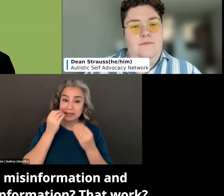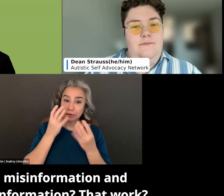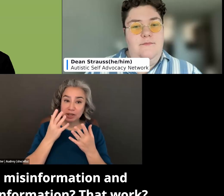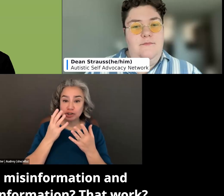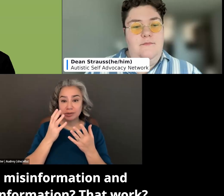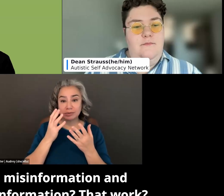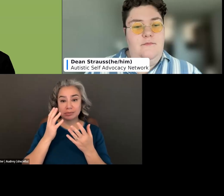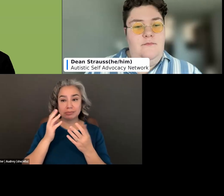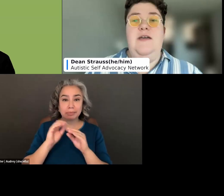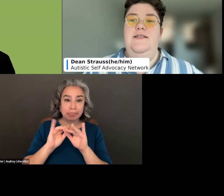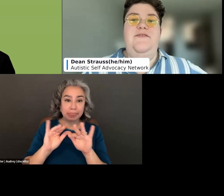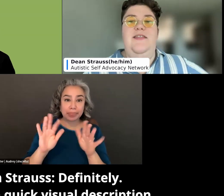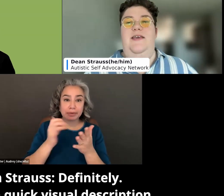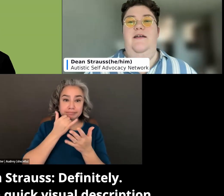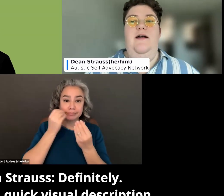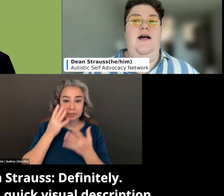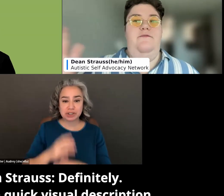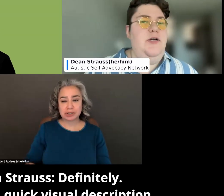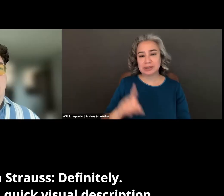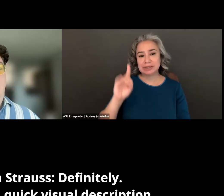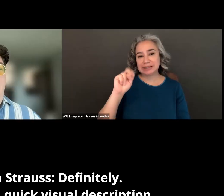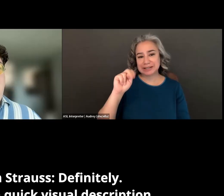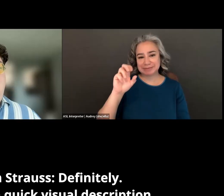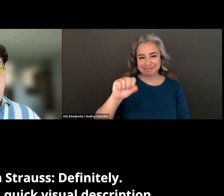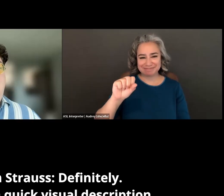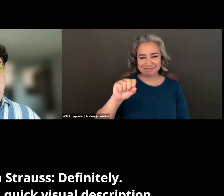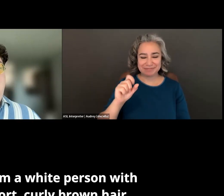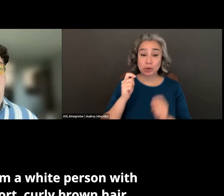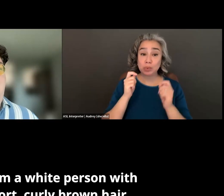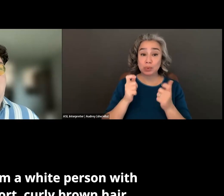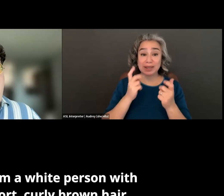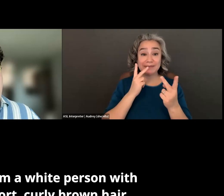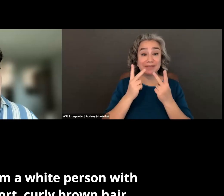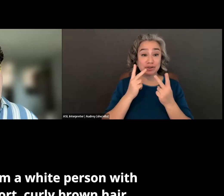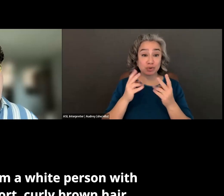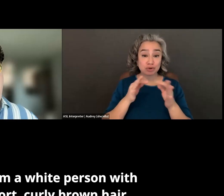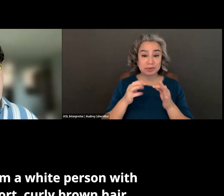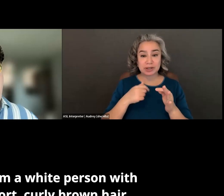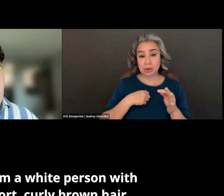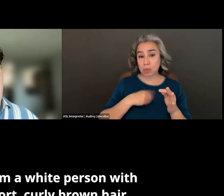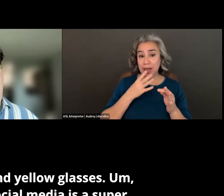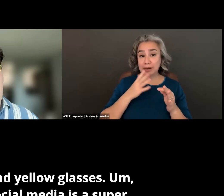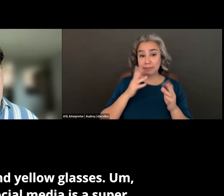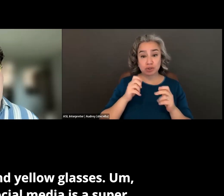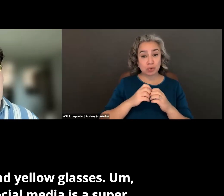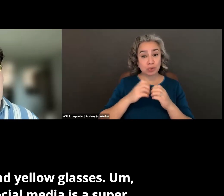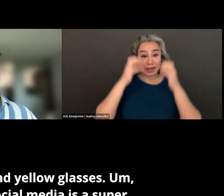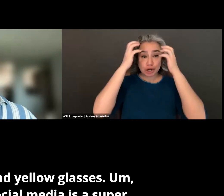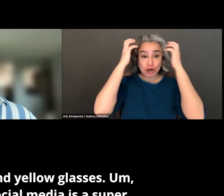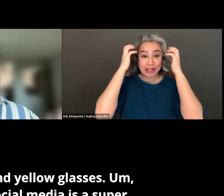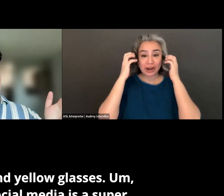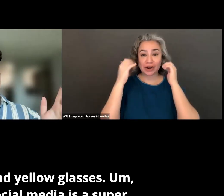disinformation. Does that work? Definitely. Thank you. For a quick visual description, I am a white person with short curly brown hair and yellow